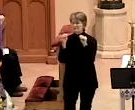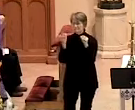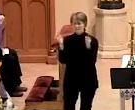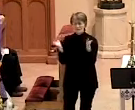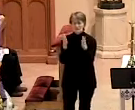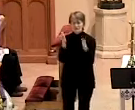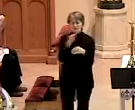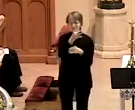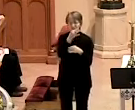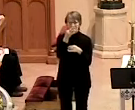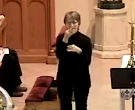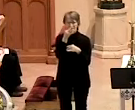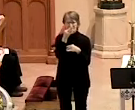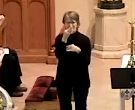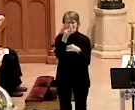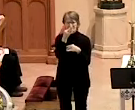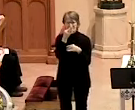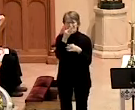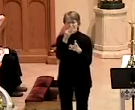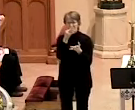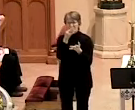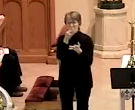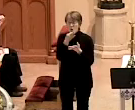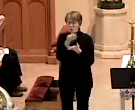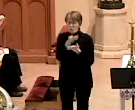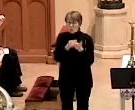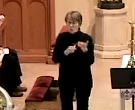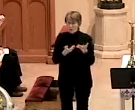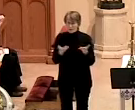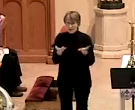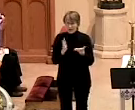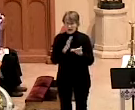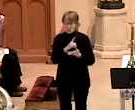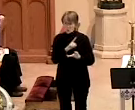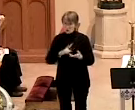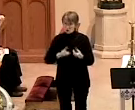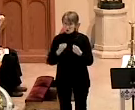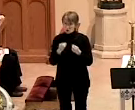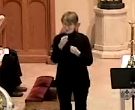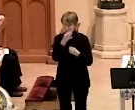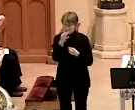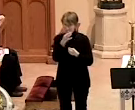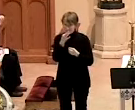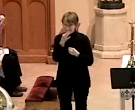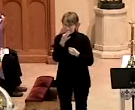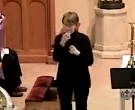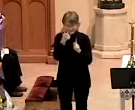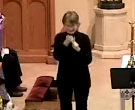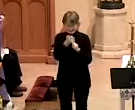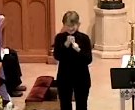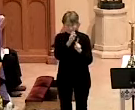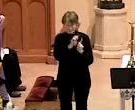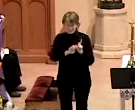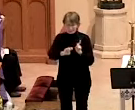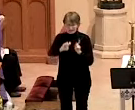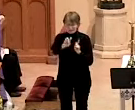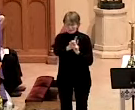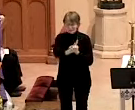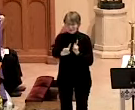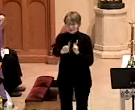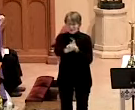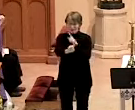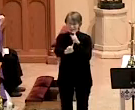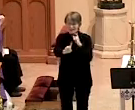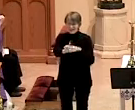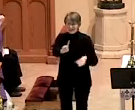say, what did our Lord do? He went into the desert, to the quiet of